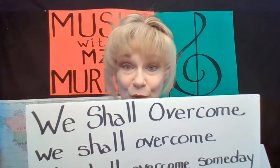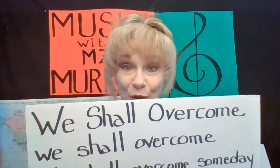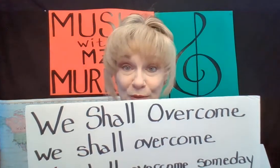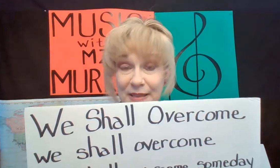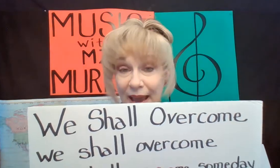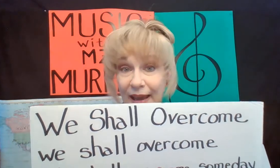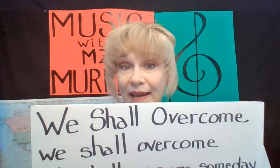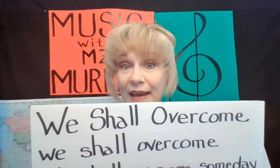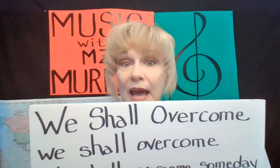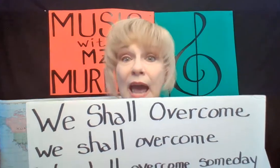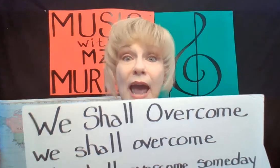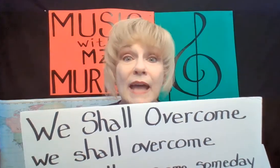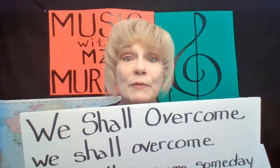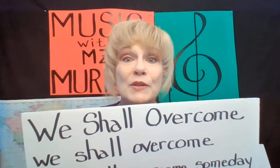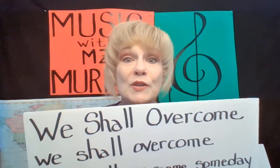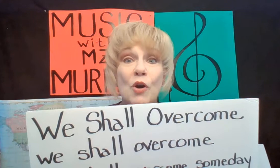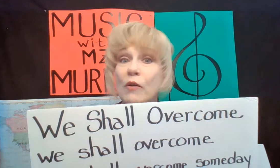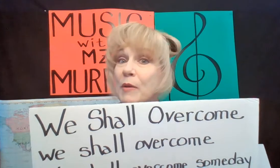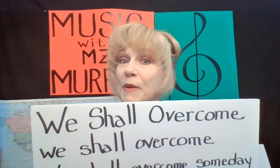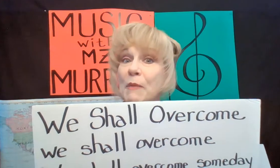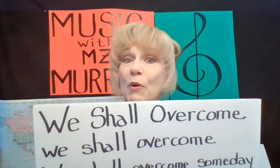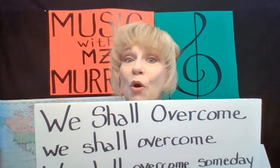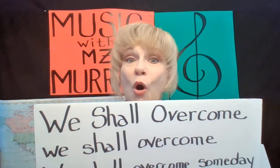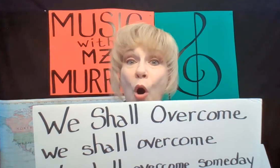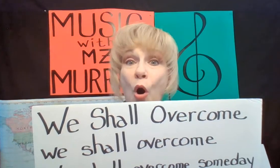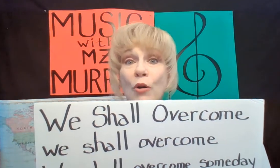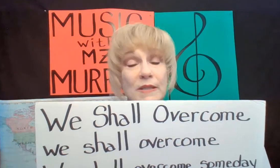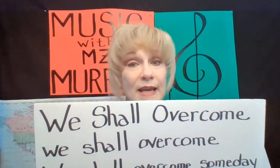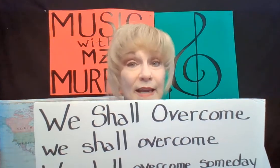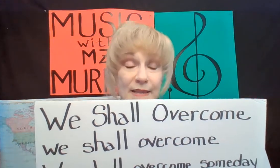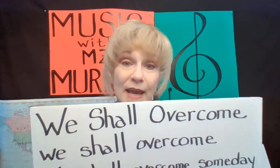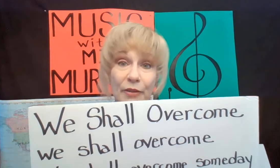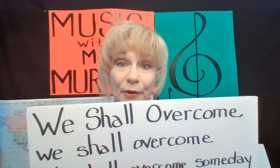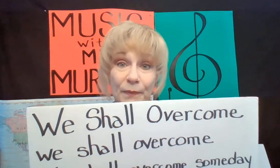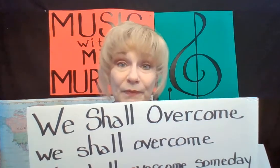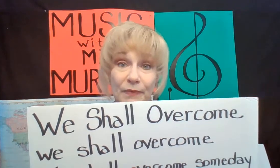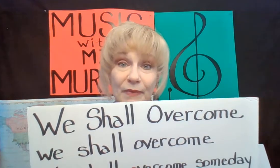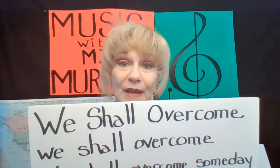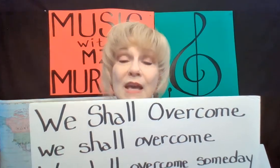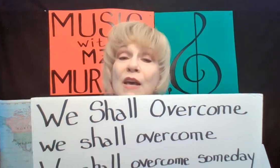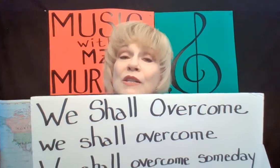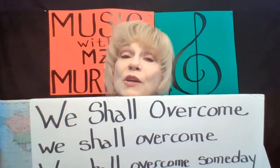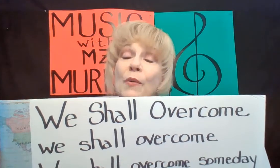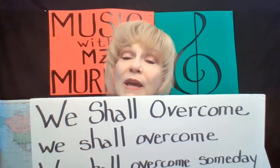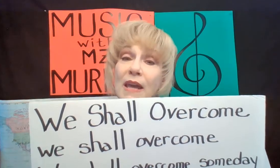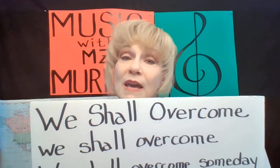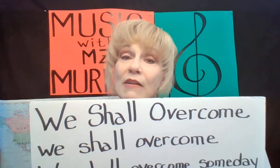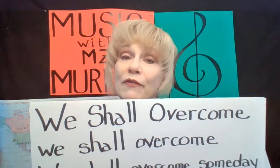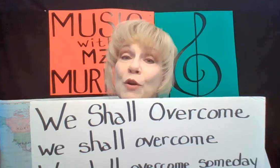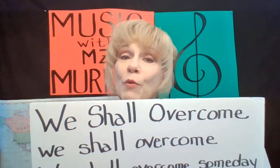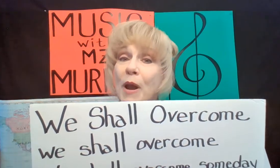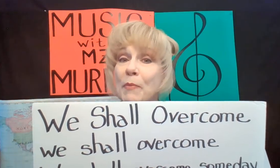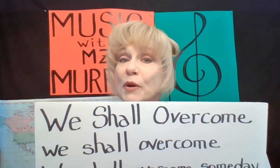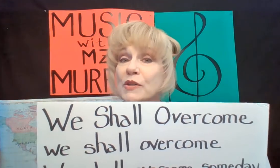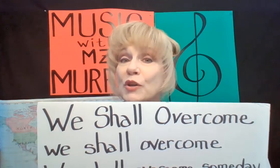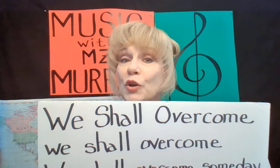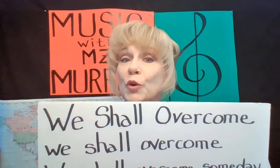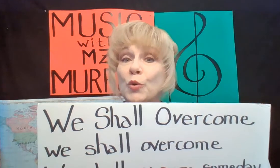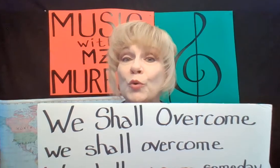Jr. sang, and it was a song that people all sang together. So if you were a person who